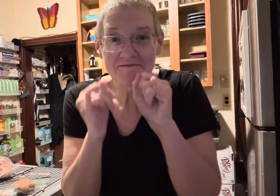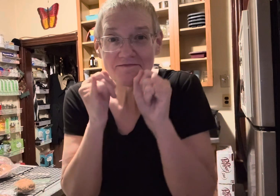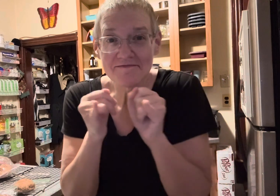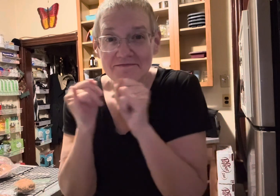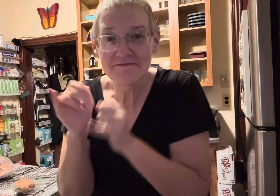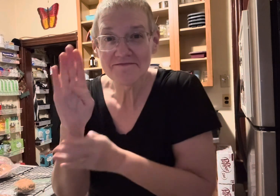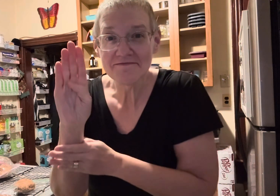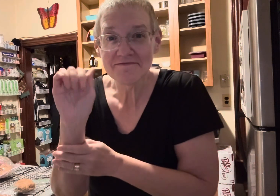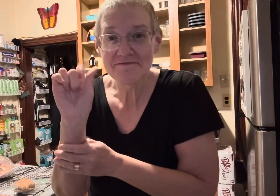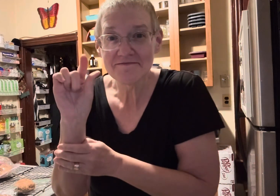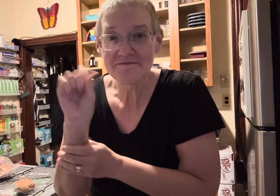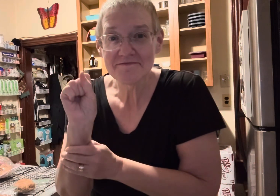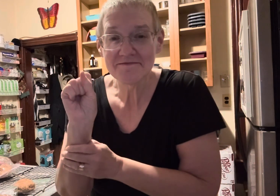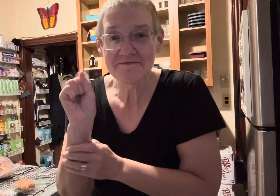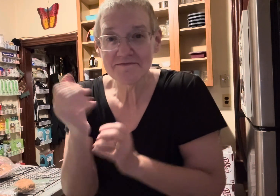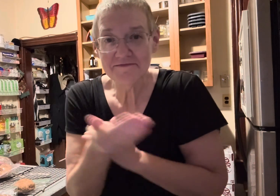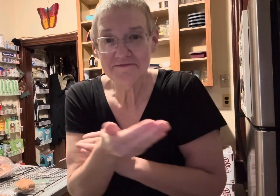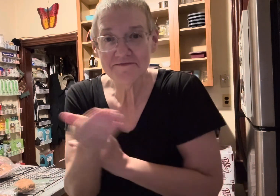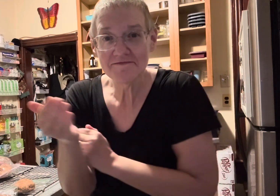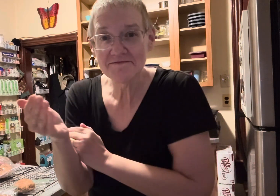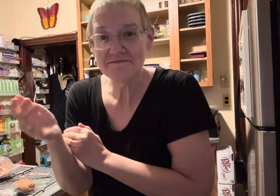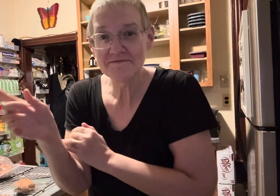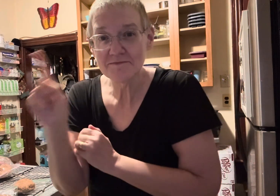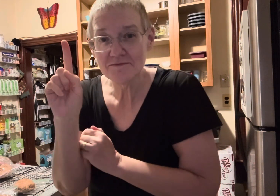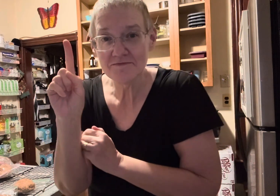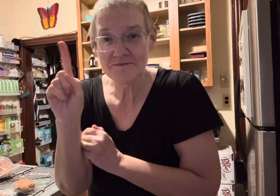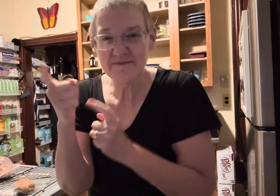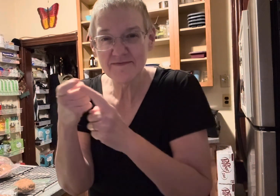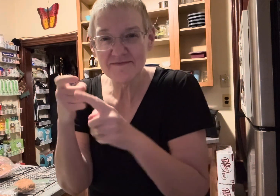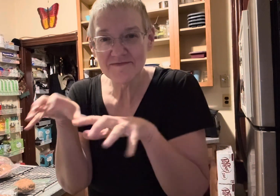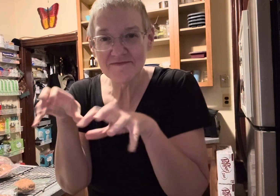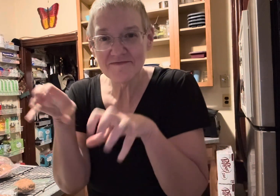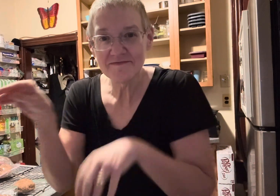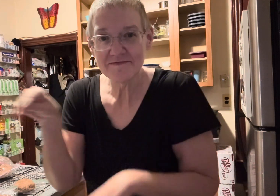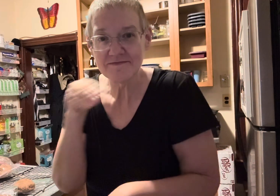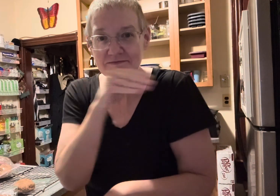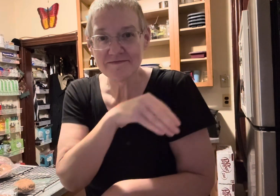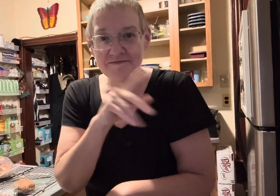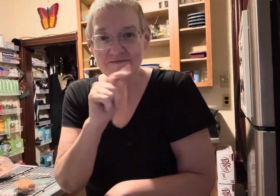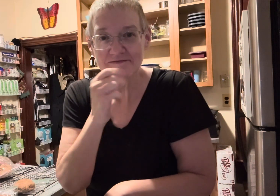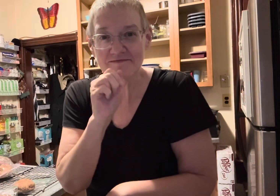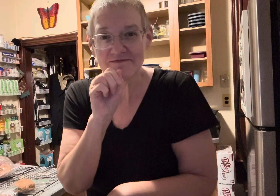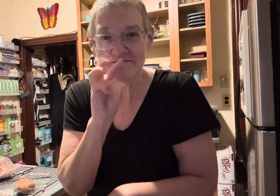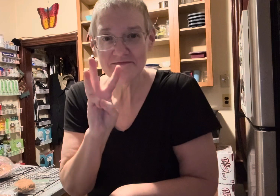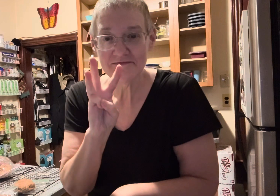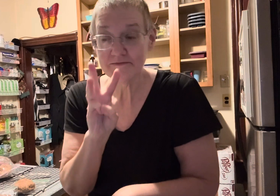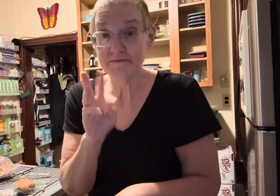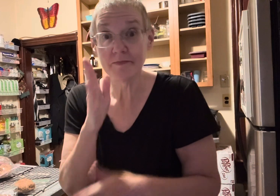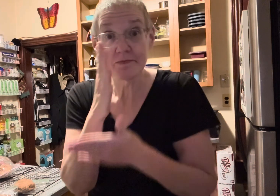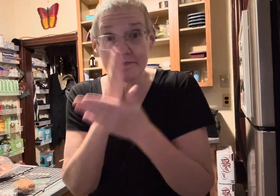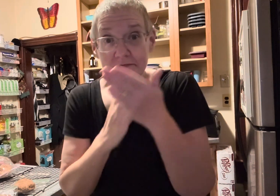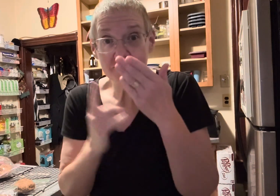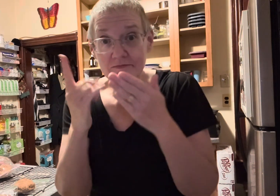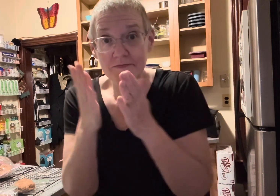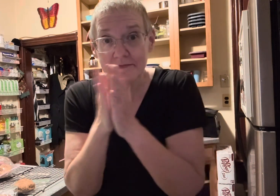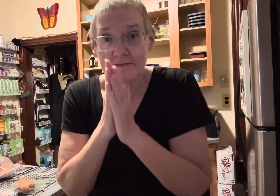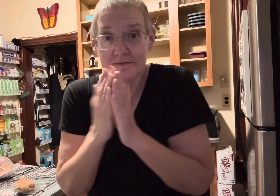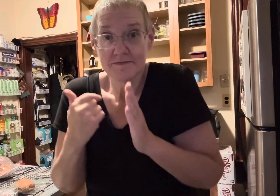I prefer to package them in individual baggies so I can just pull one out in the morning to thaw. Now,